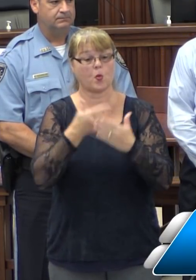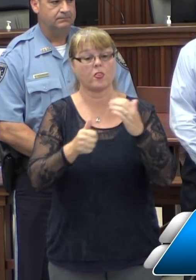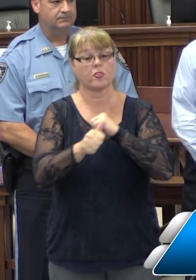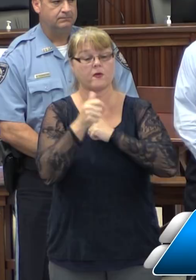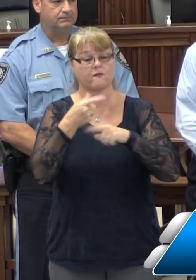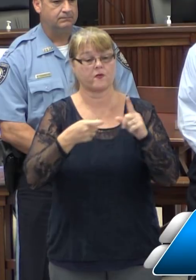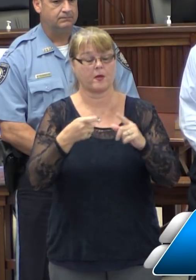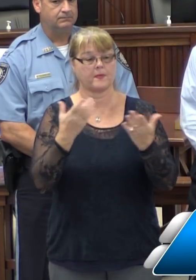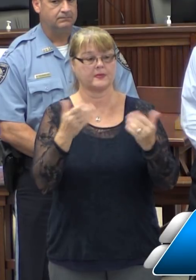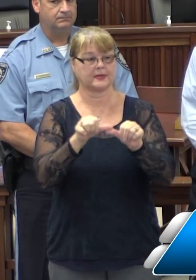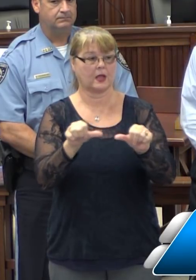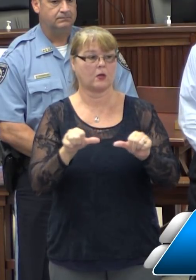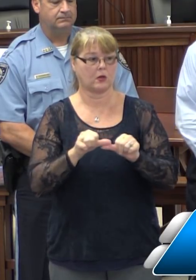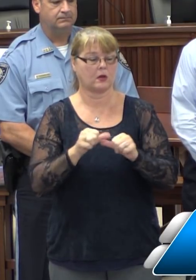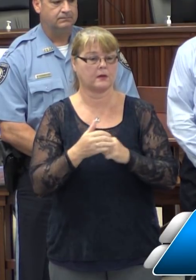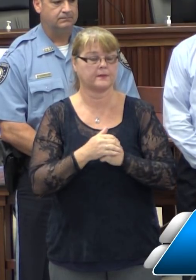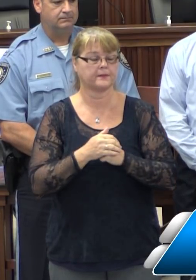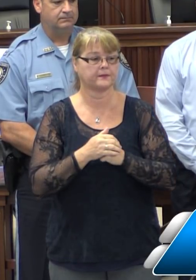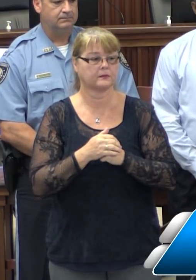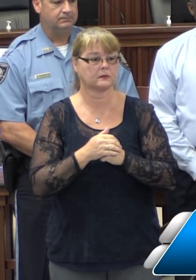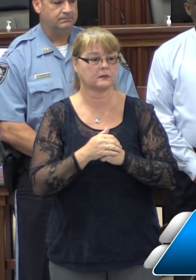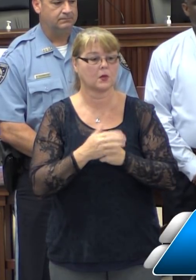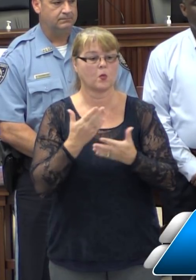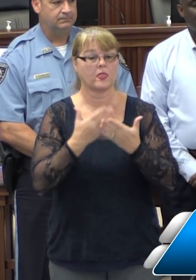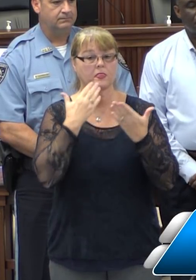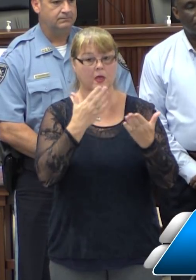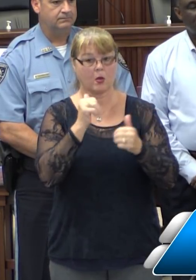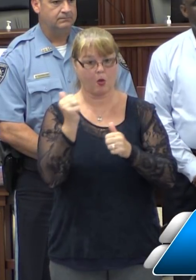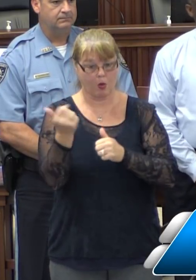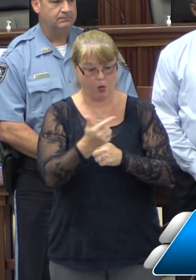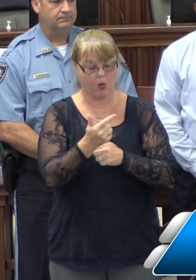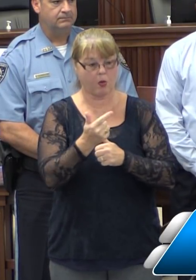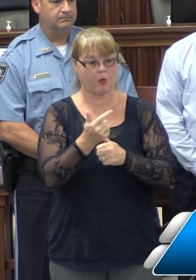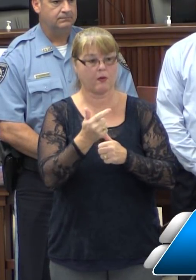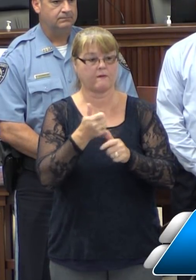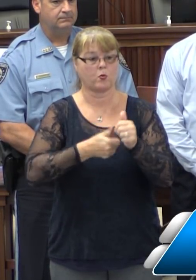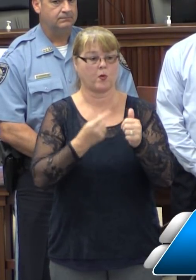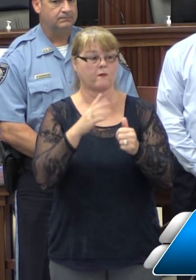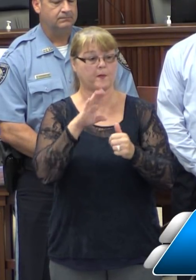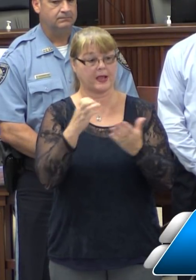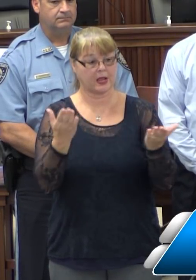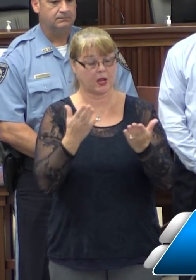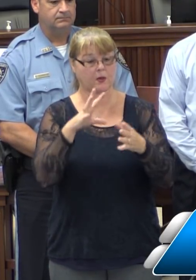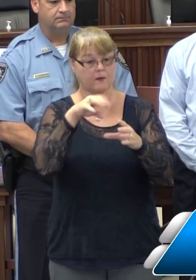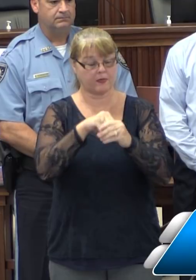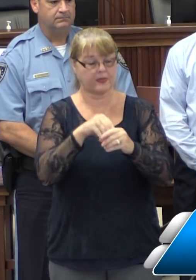County is minimized. Okay? I want to thank all the municipalities for participating in all the